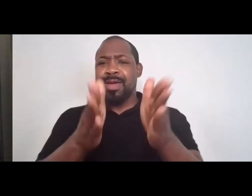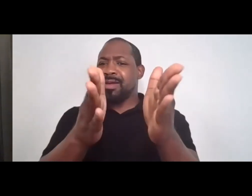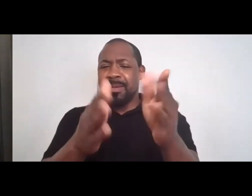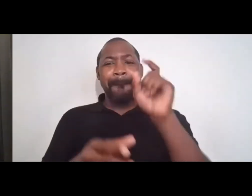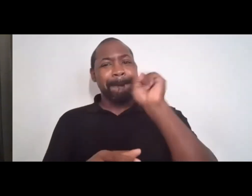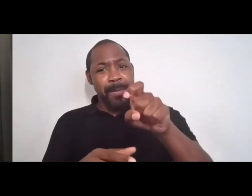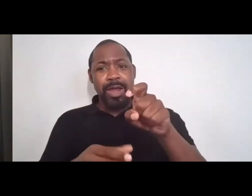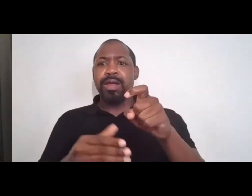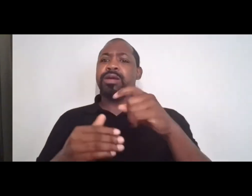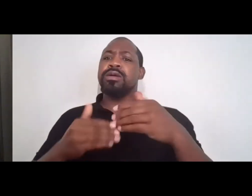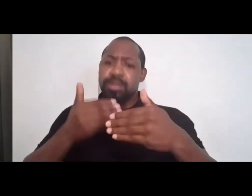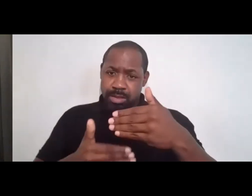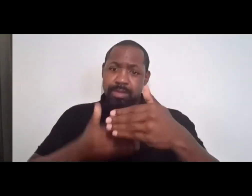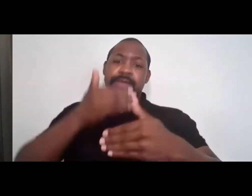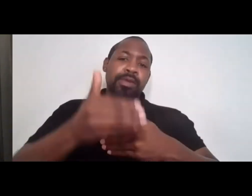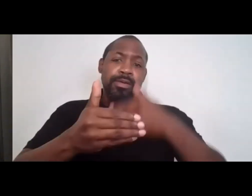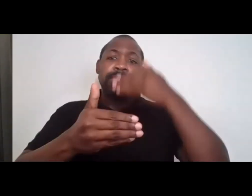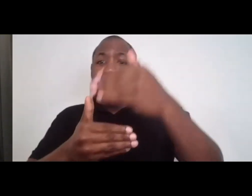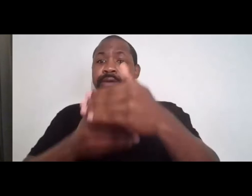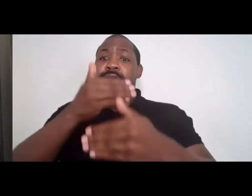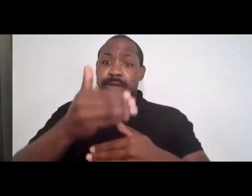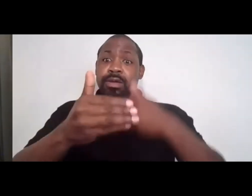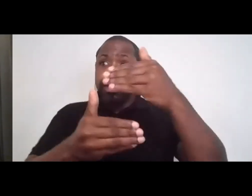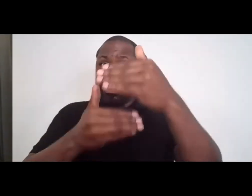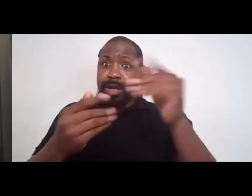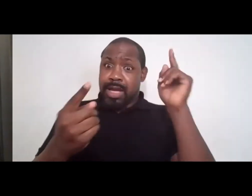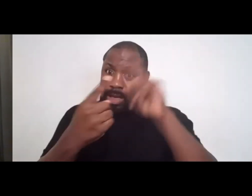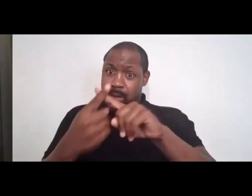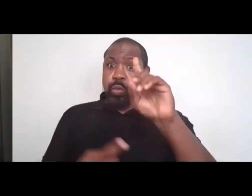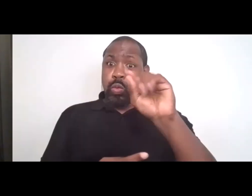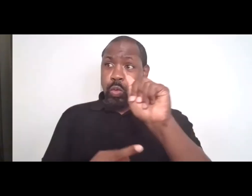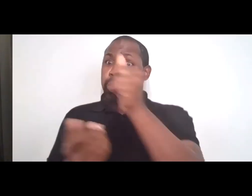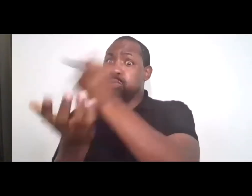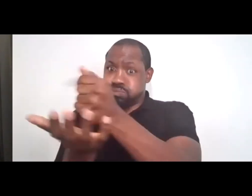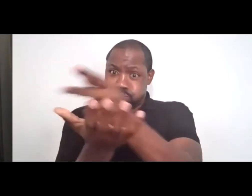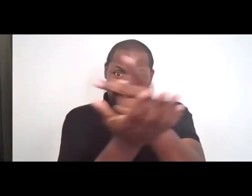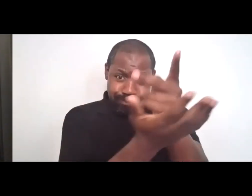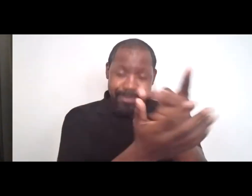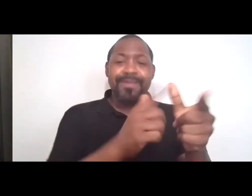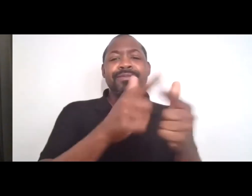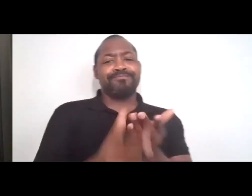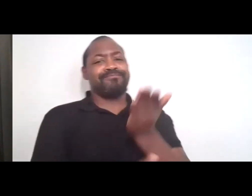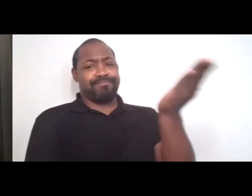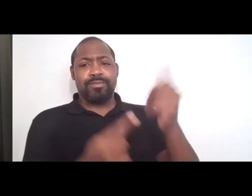entire process. It's not an easy path, and it takes several steps to get to. And